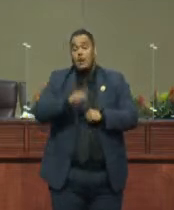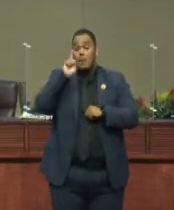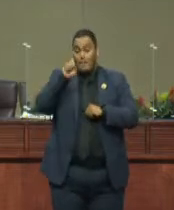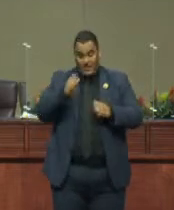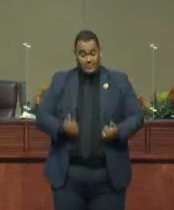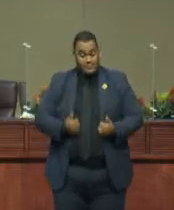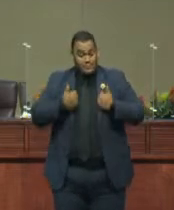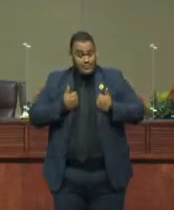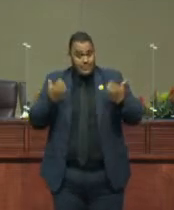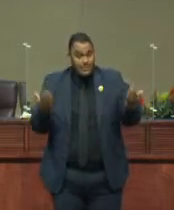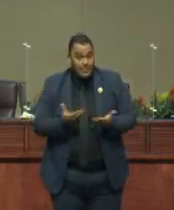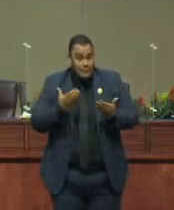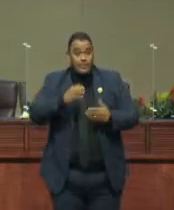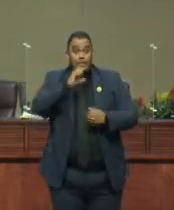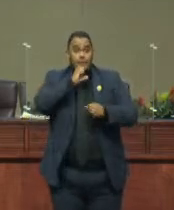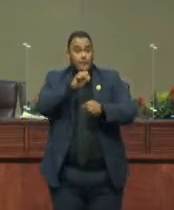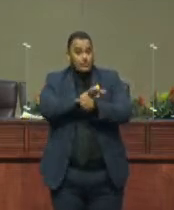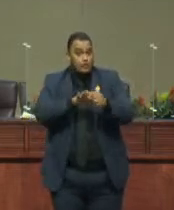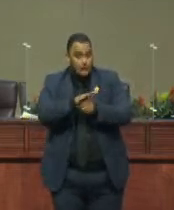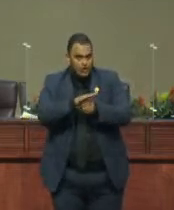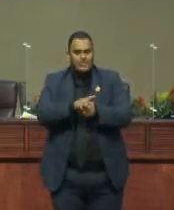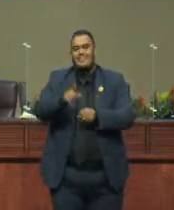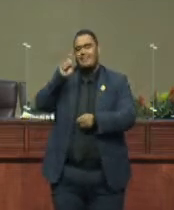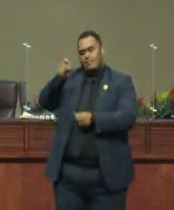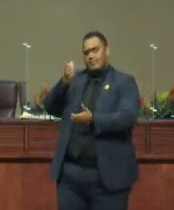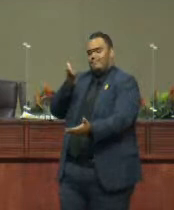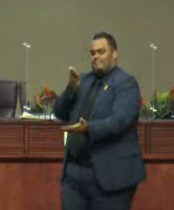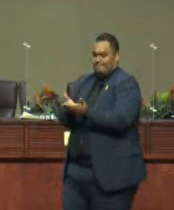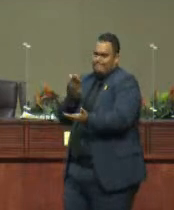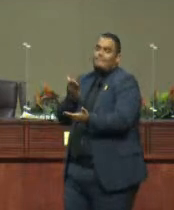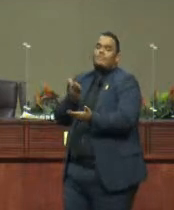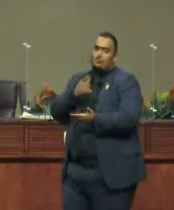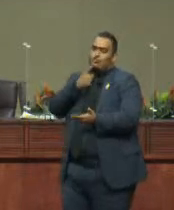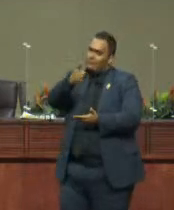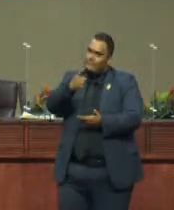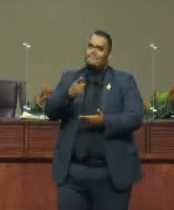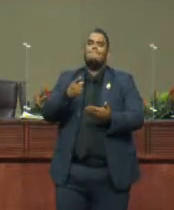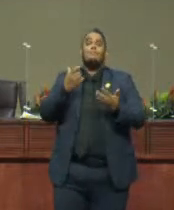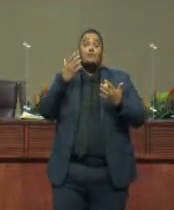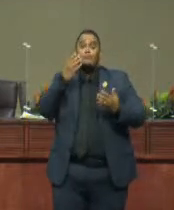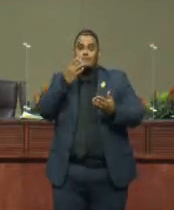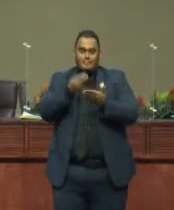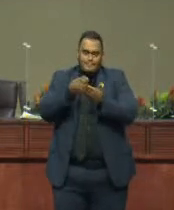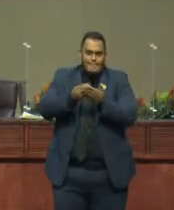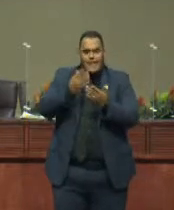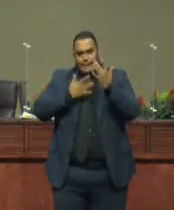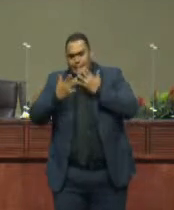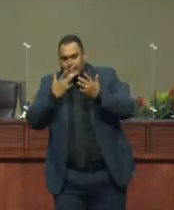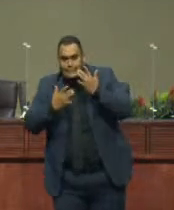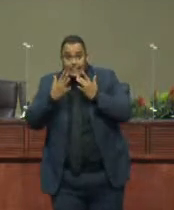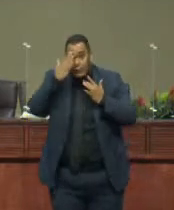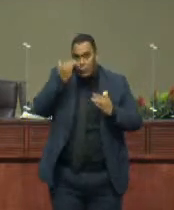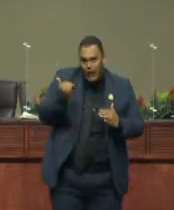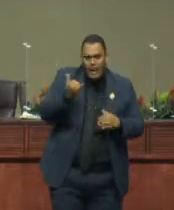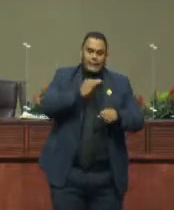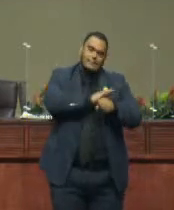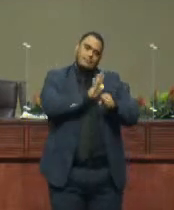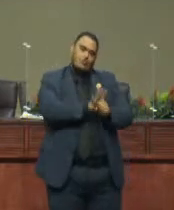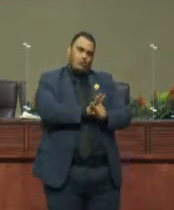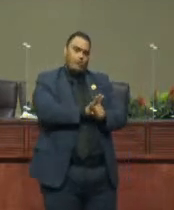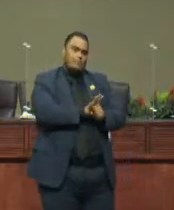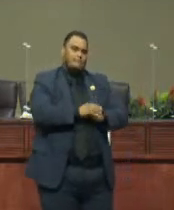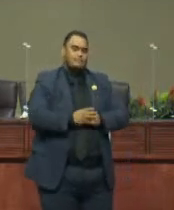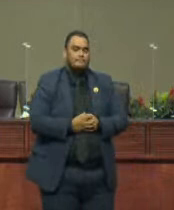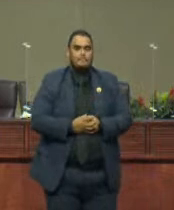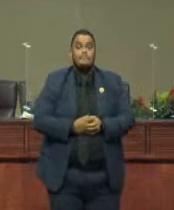County, and able to verify that you lost your job or suffered reduced wages because of the COVID-19 pandemic.